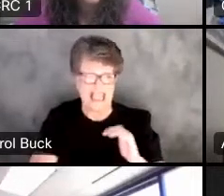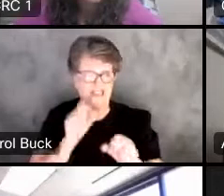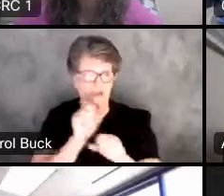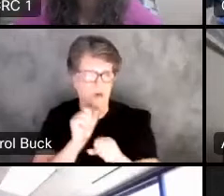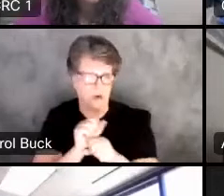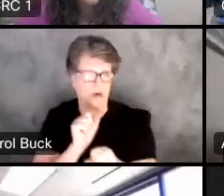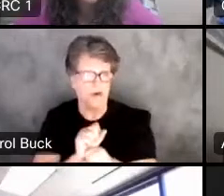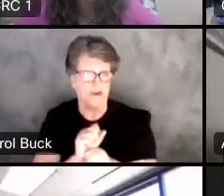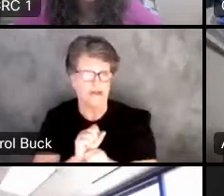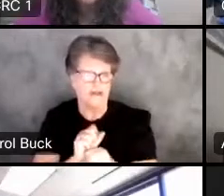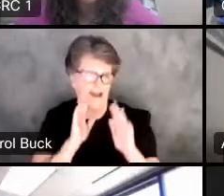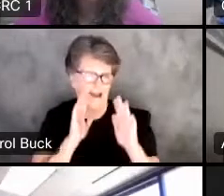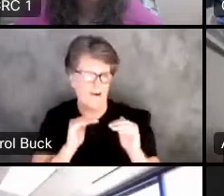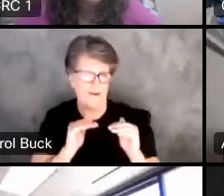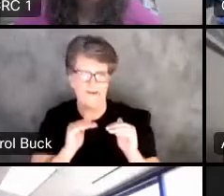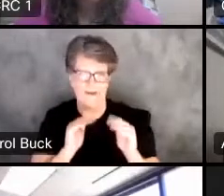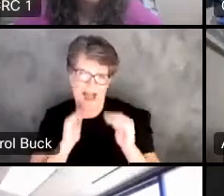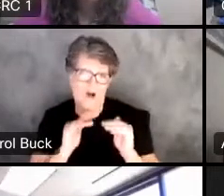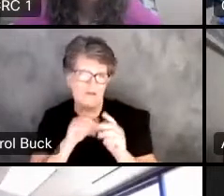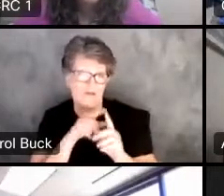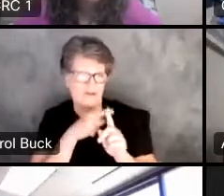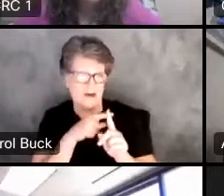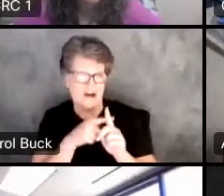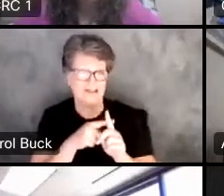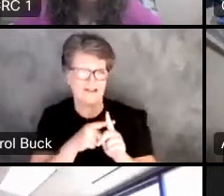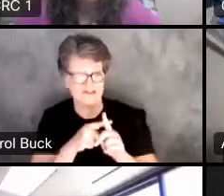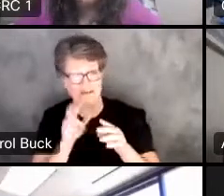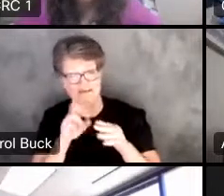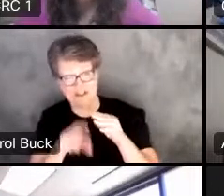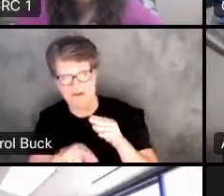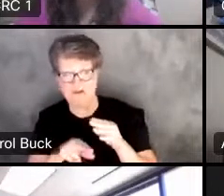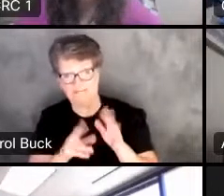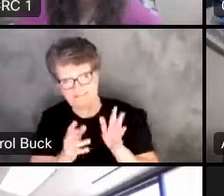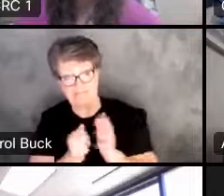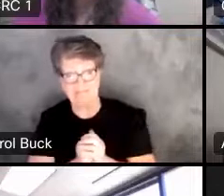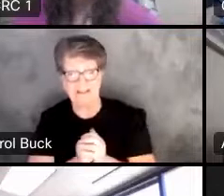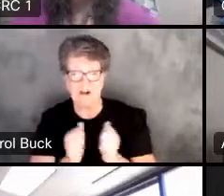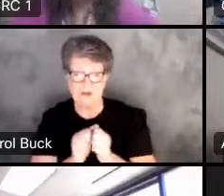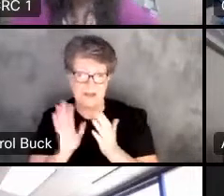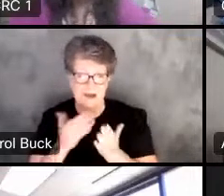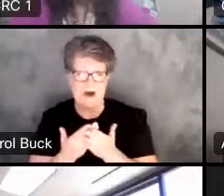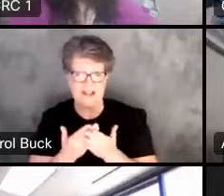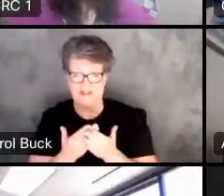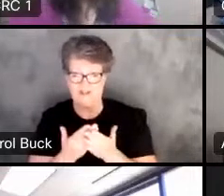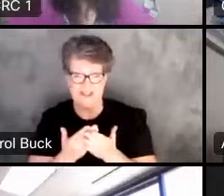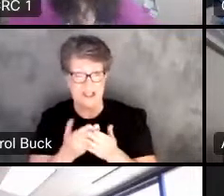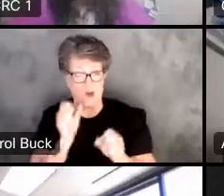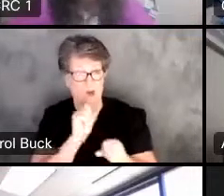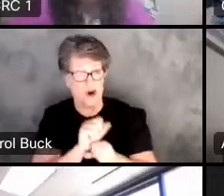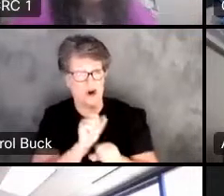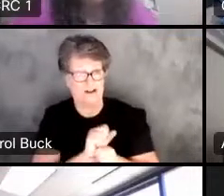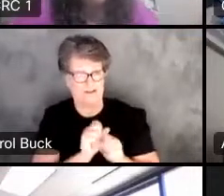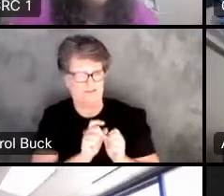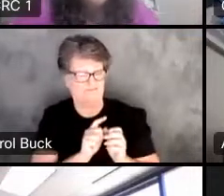and I hope there's a positive result and outcome with all the upfront work that went into it